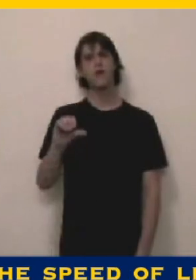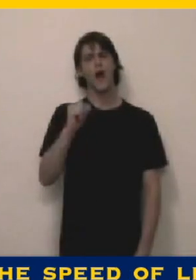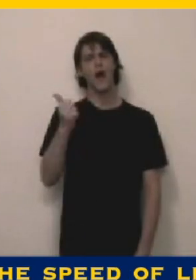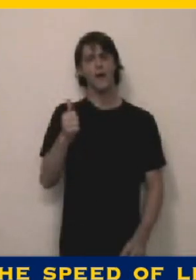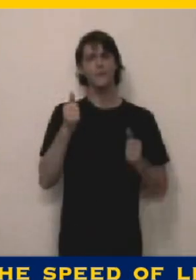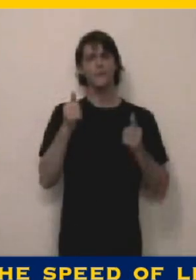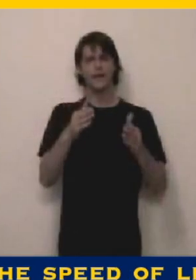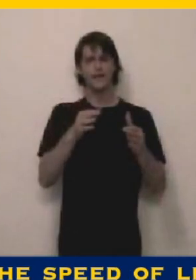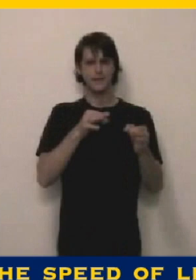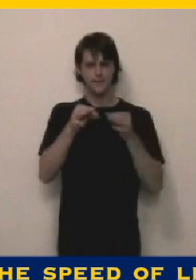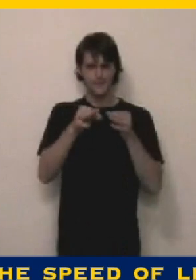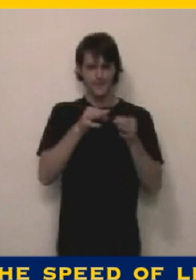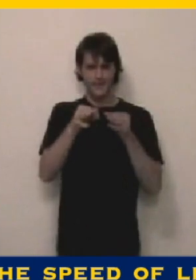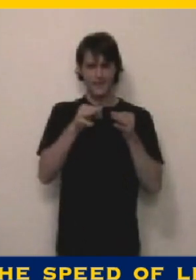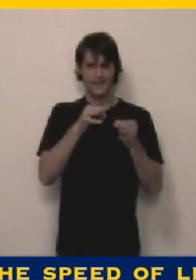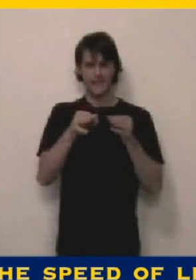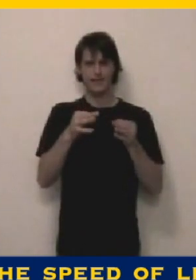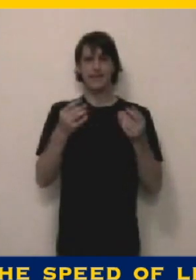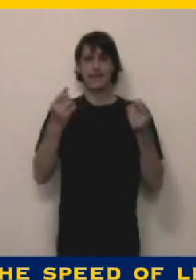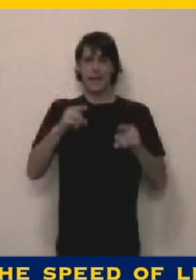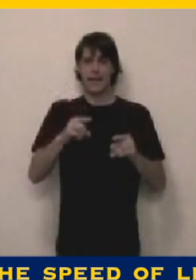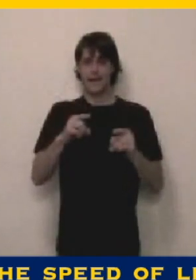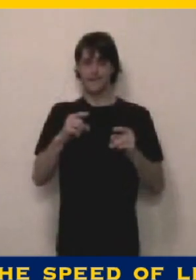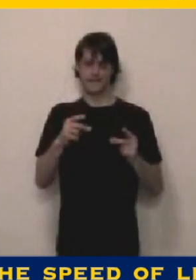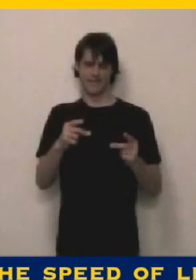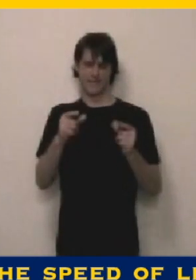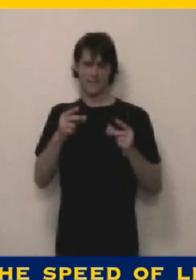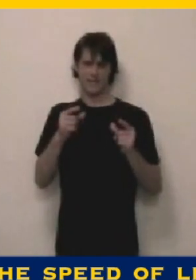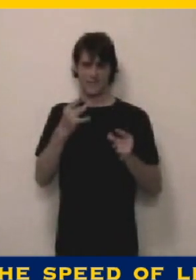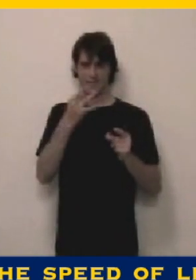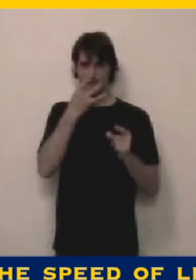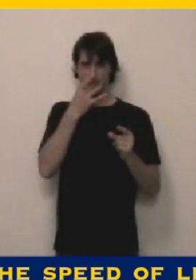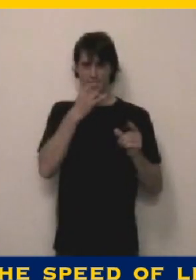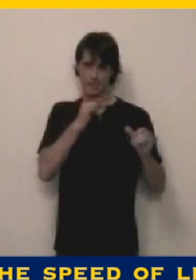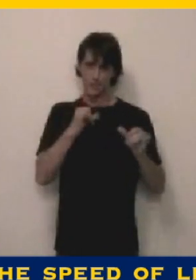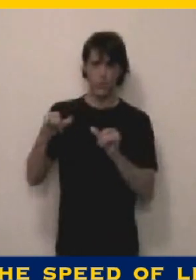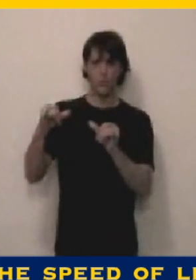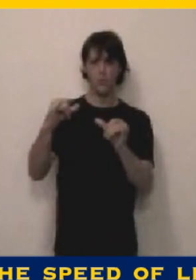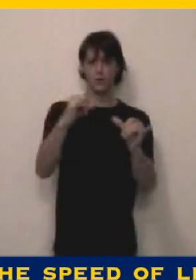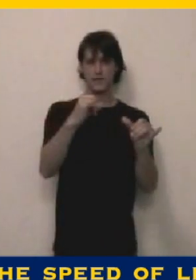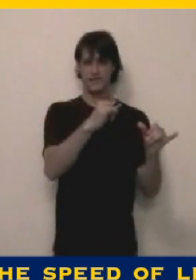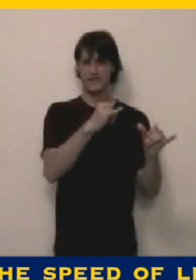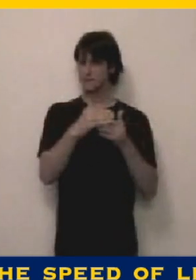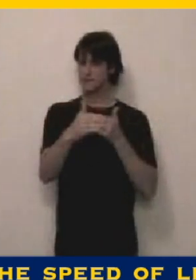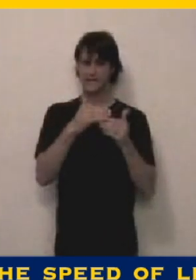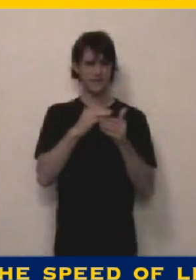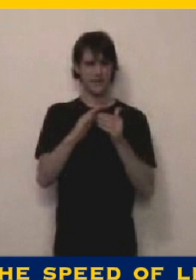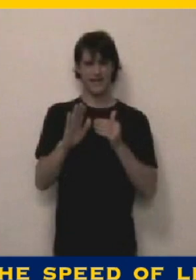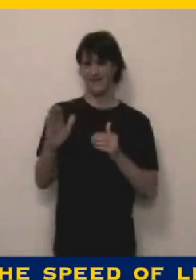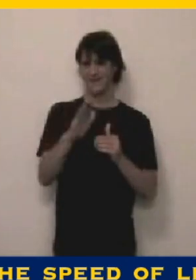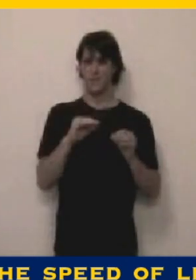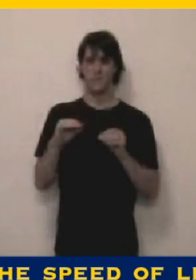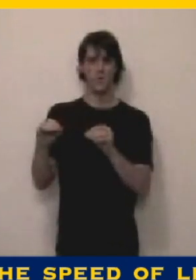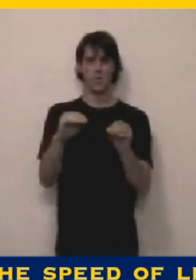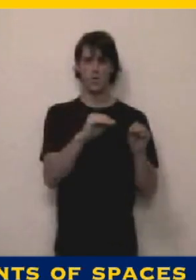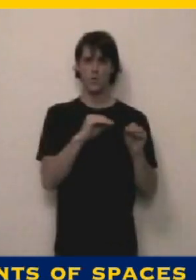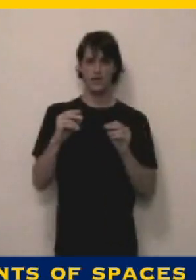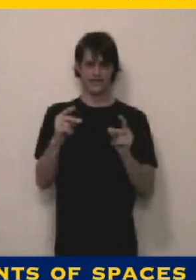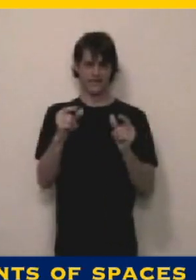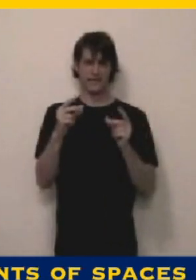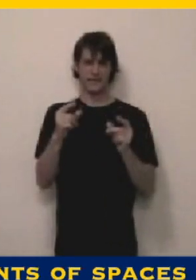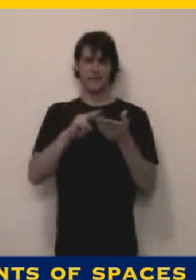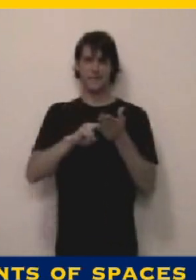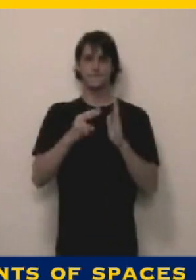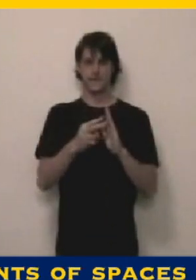Put another way, since the speed of light is the same for all observers, no matter their relative uniform motion, each observer's judgment of